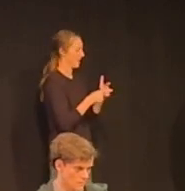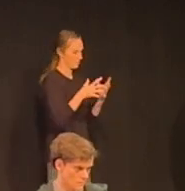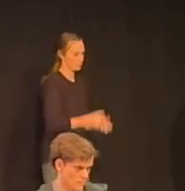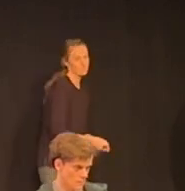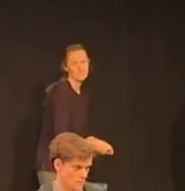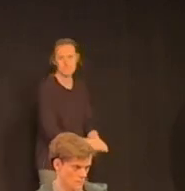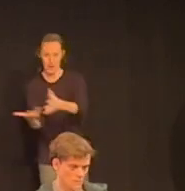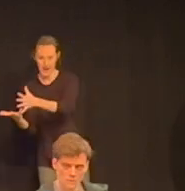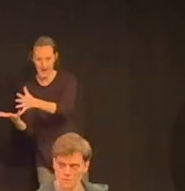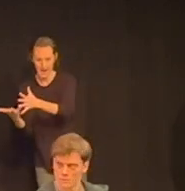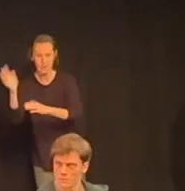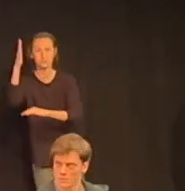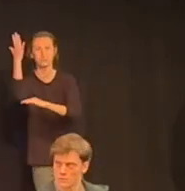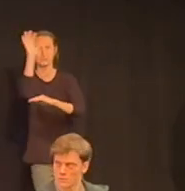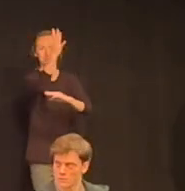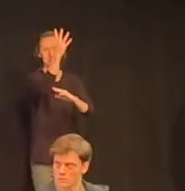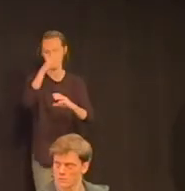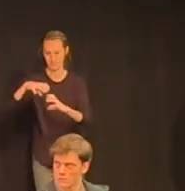bushes.